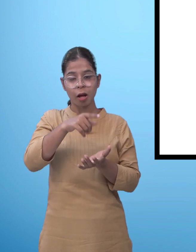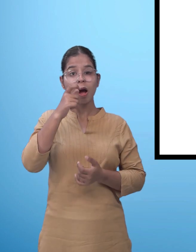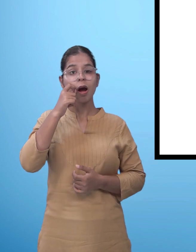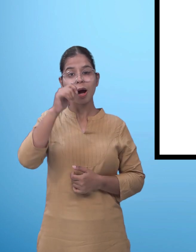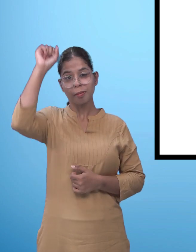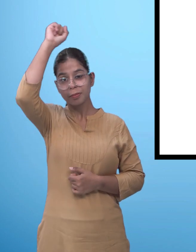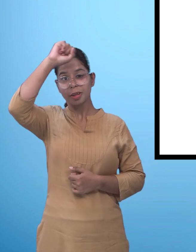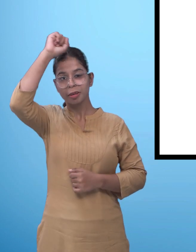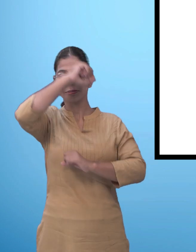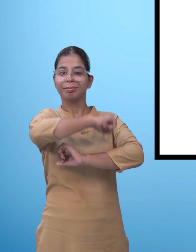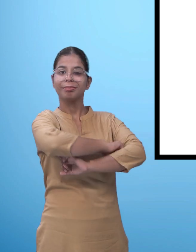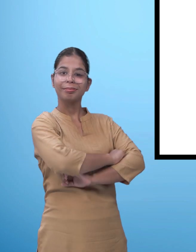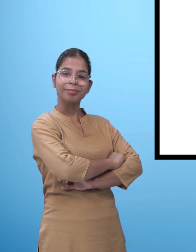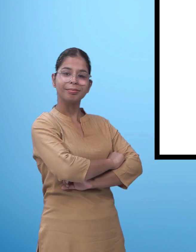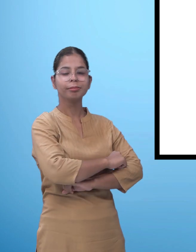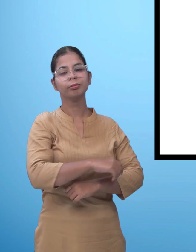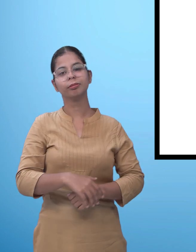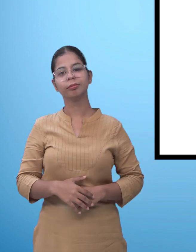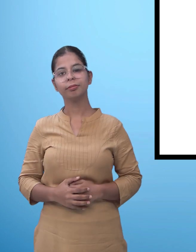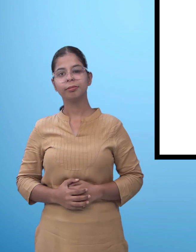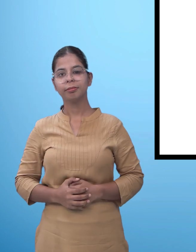east and on the west.